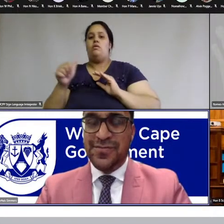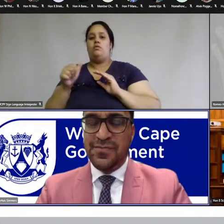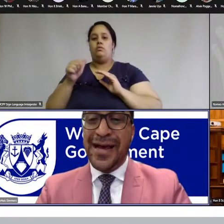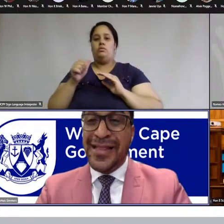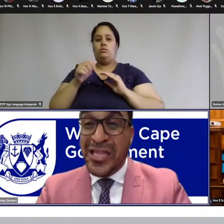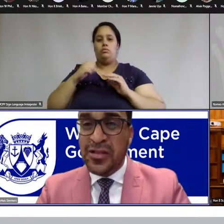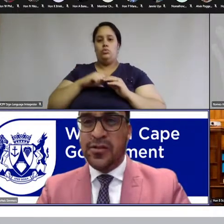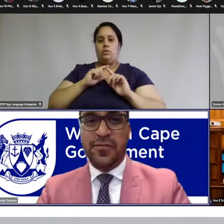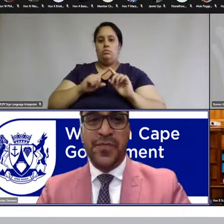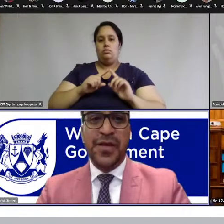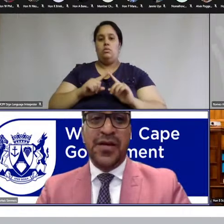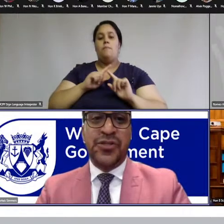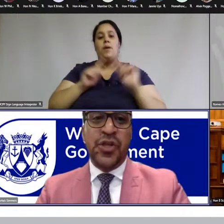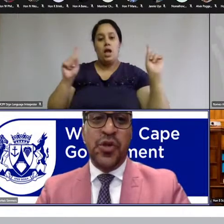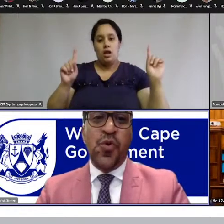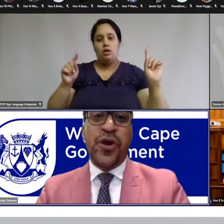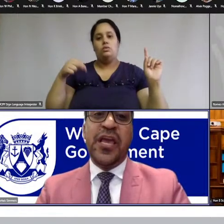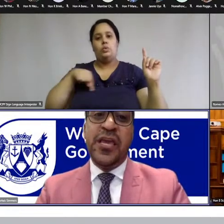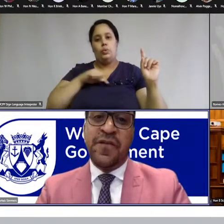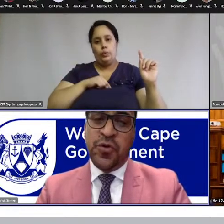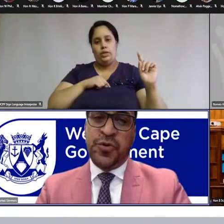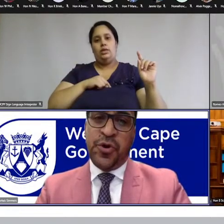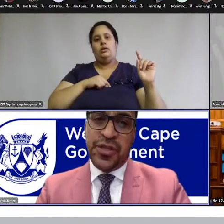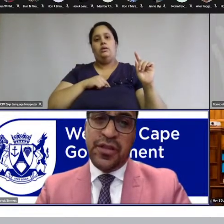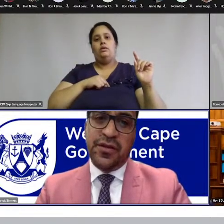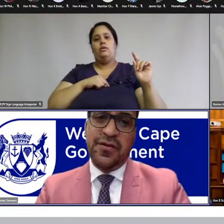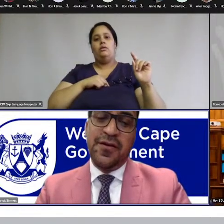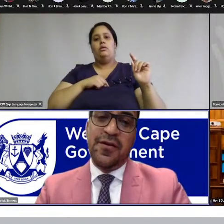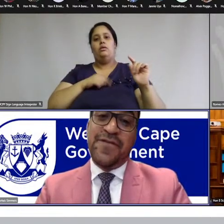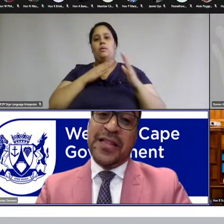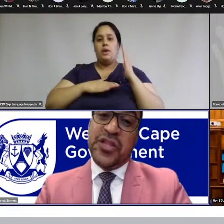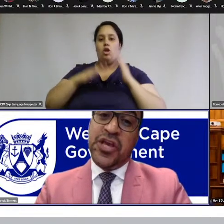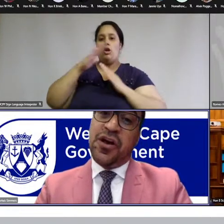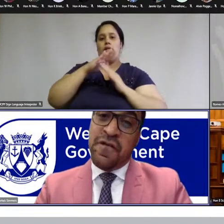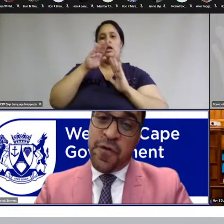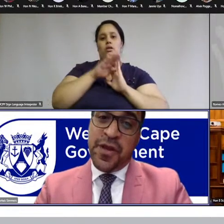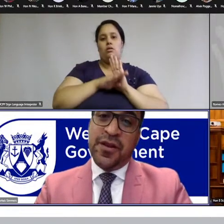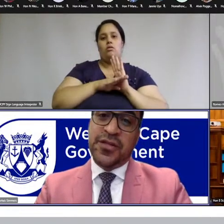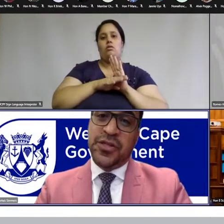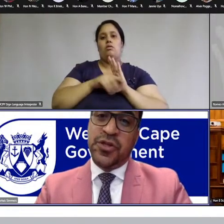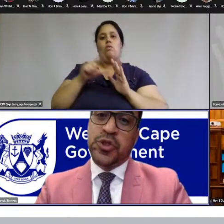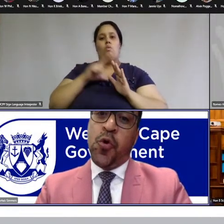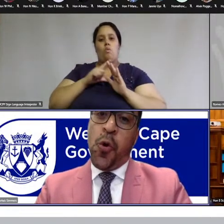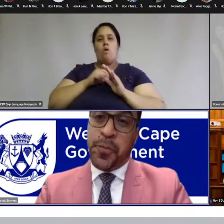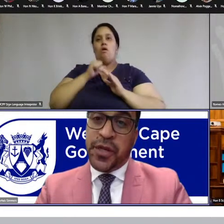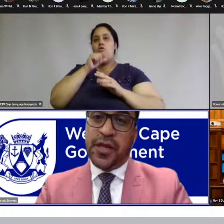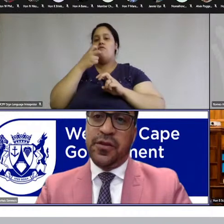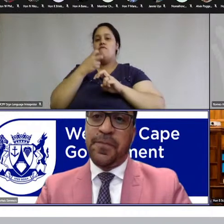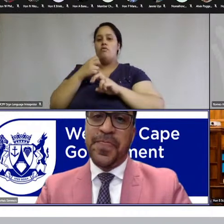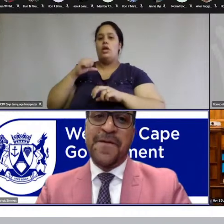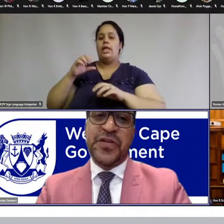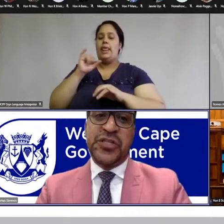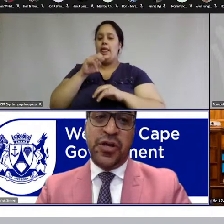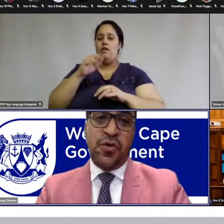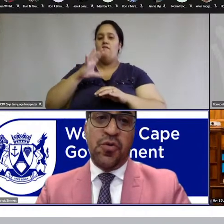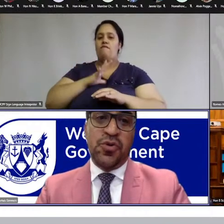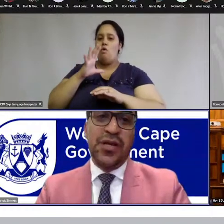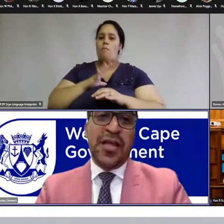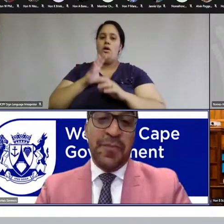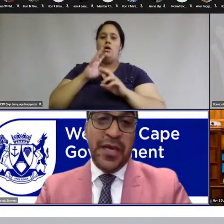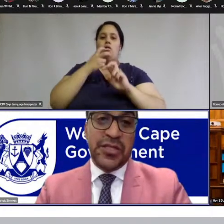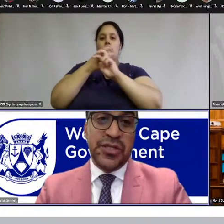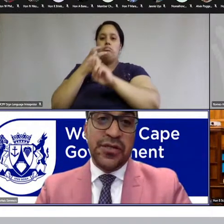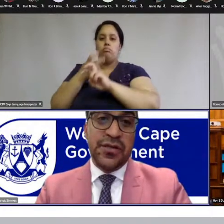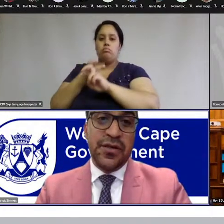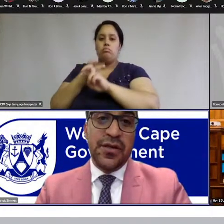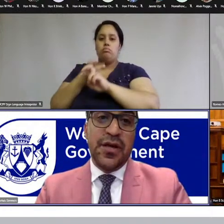nie. Inteendeel is hierdie ook een van ons prioriteite, want deur informele nedersettings op te gradeer, verseker ons